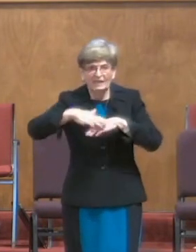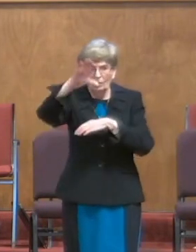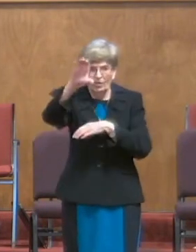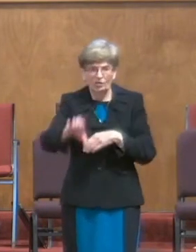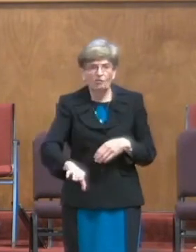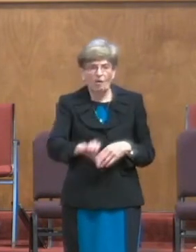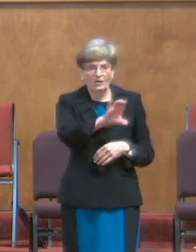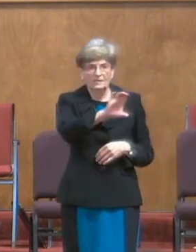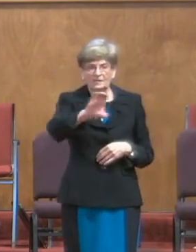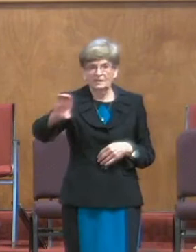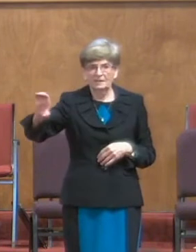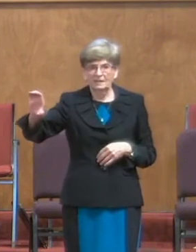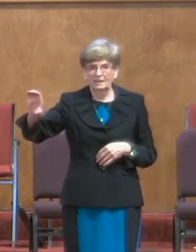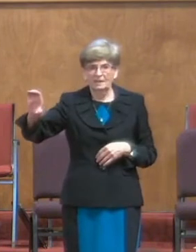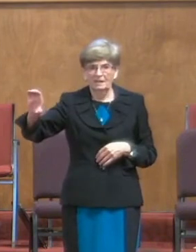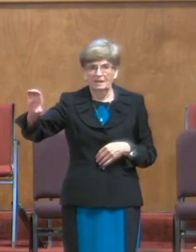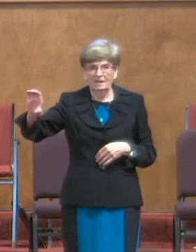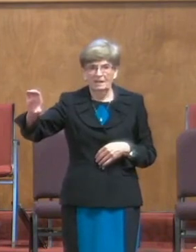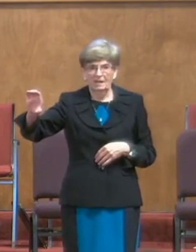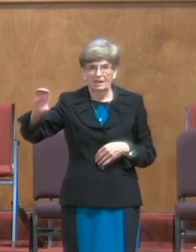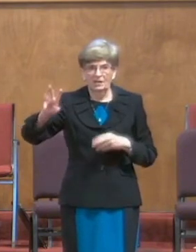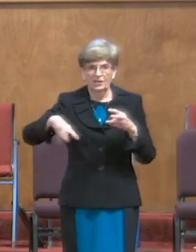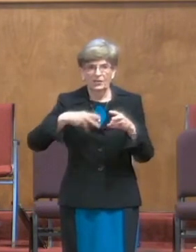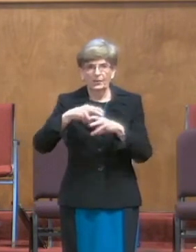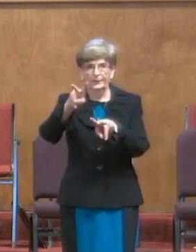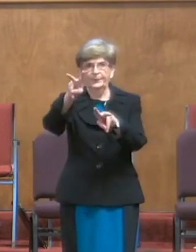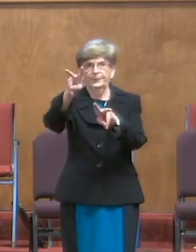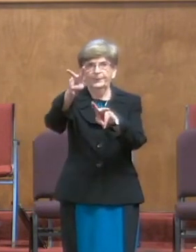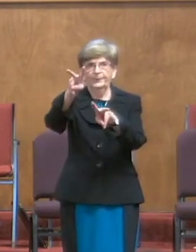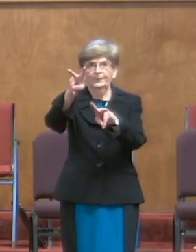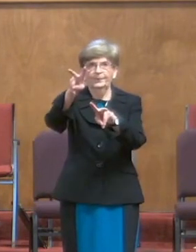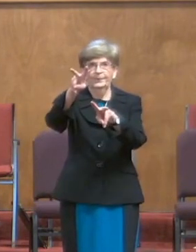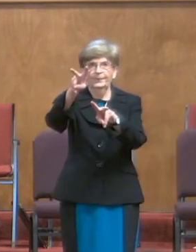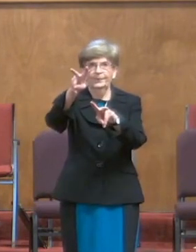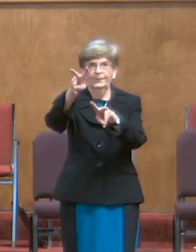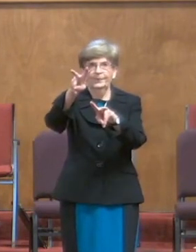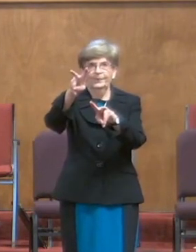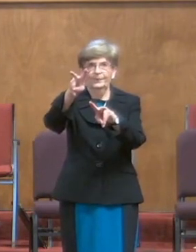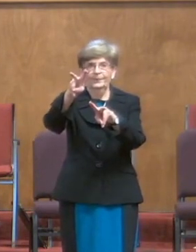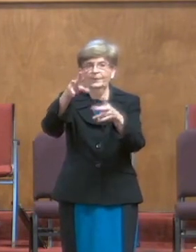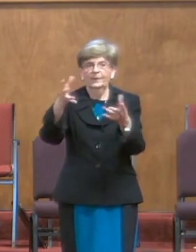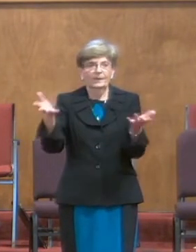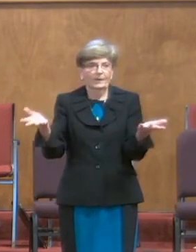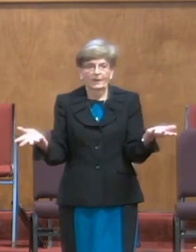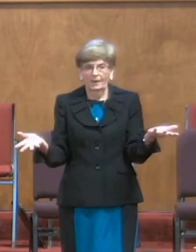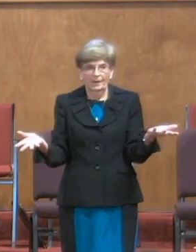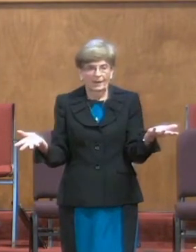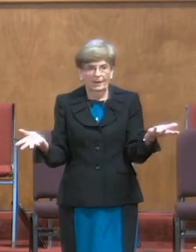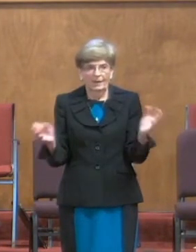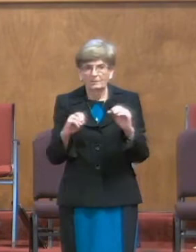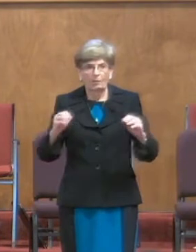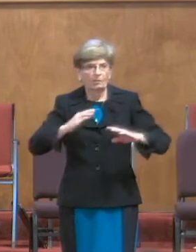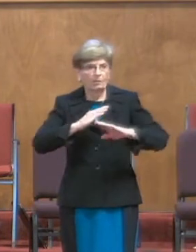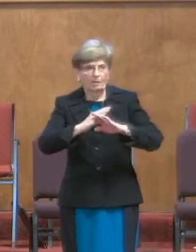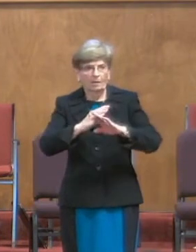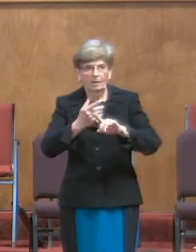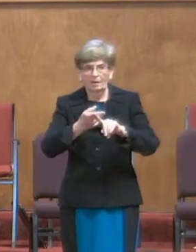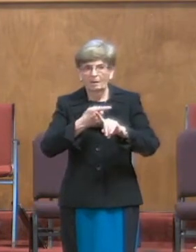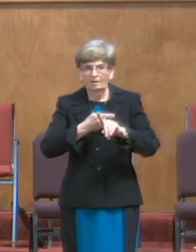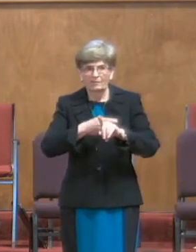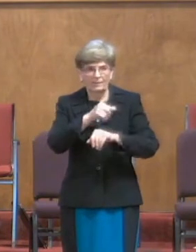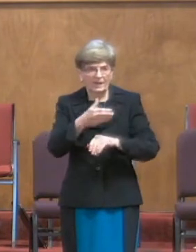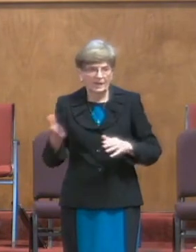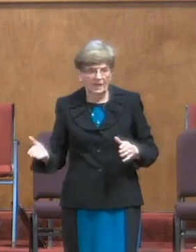He's just exposed to the world, to all of the elements, And in order to take